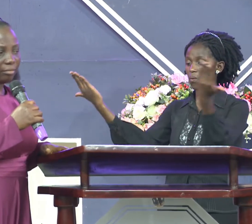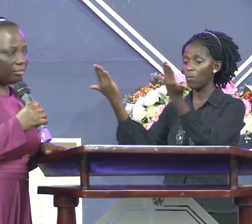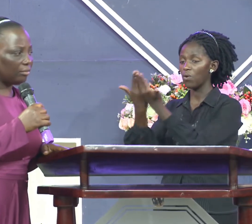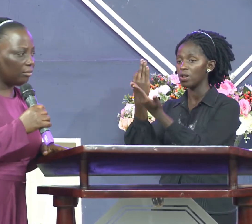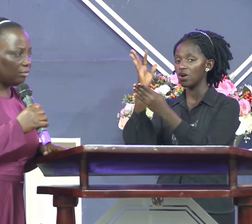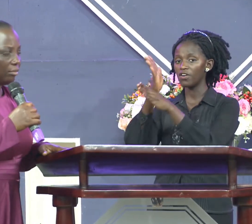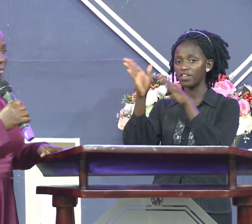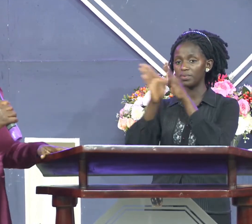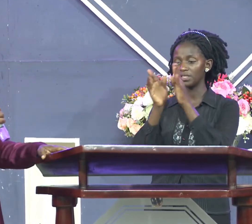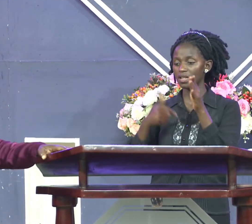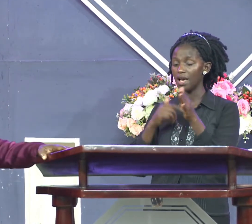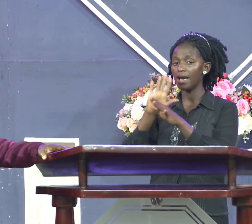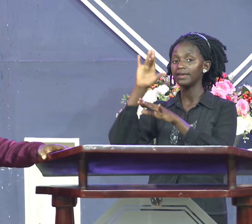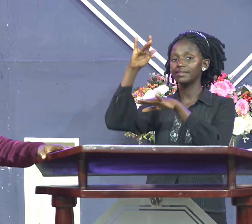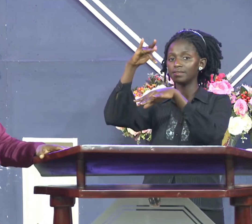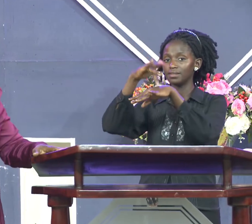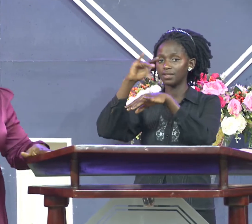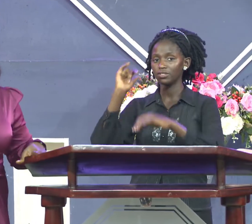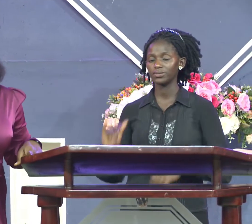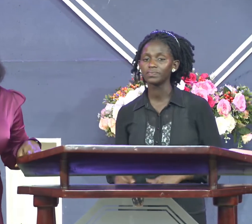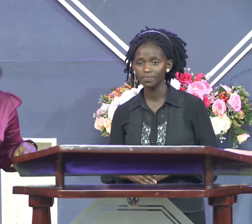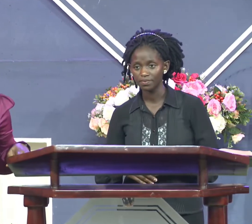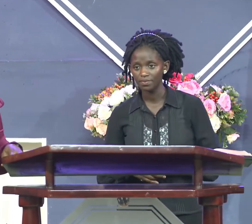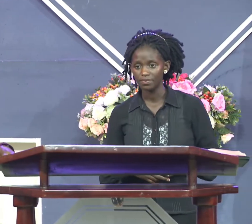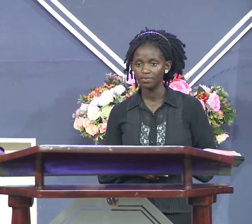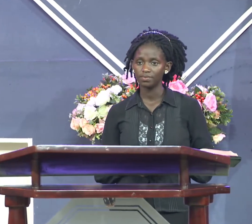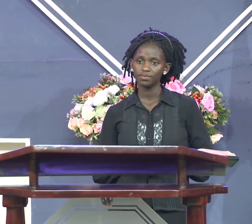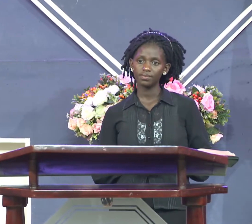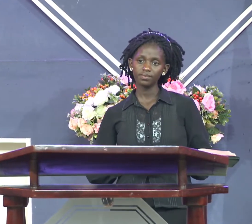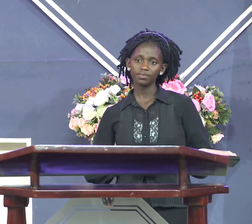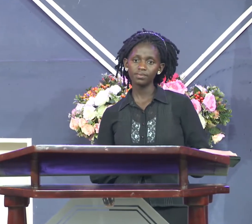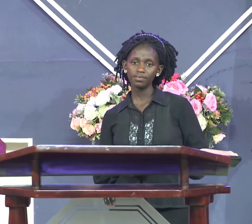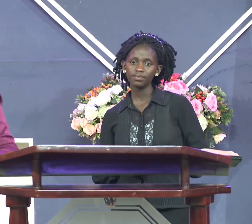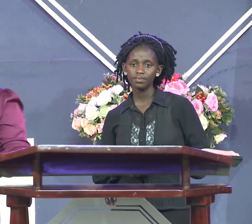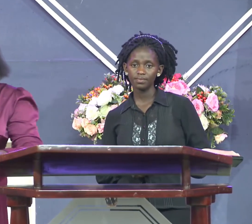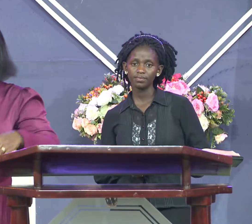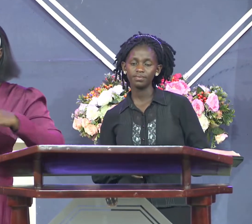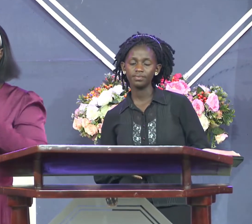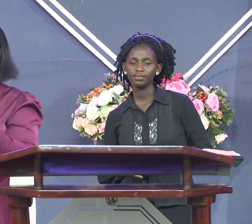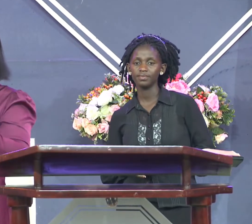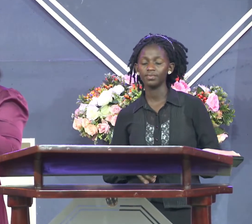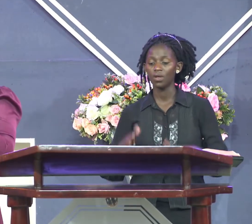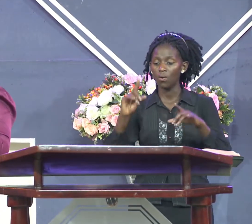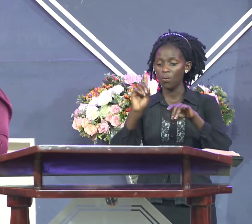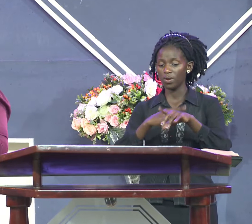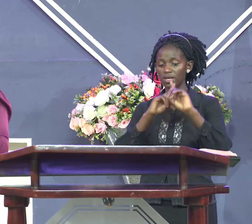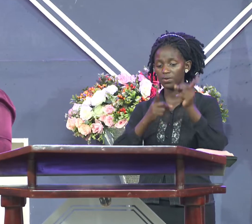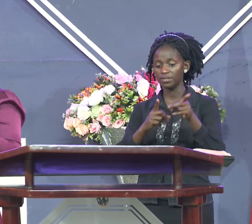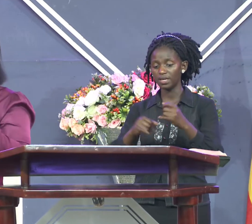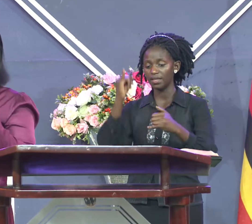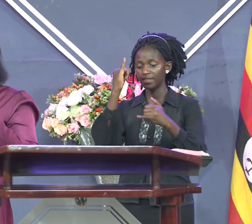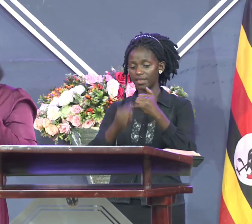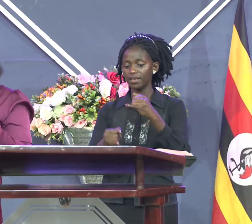I moved along the balcony slowly, but holding myself along the house